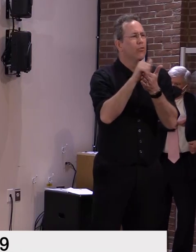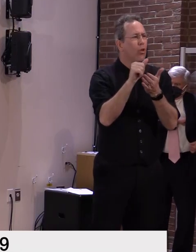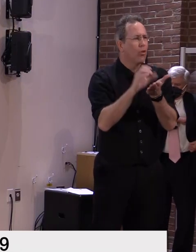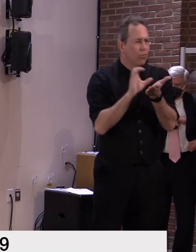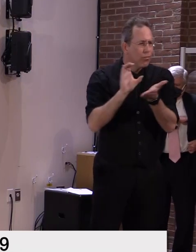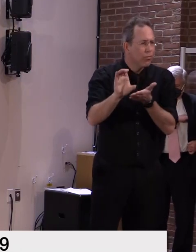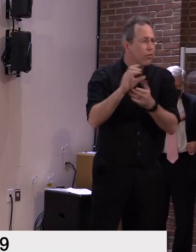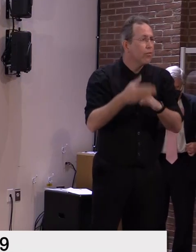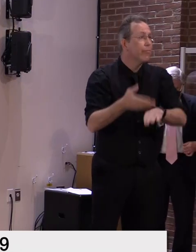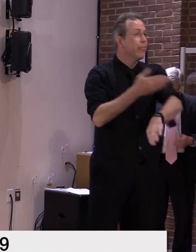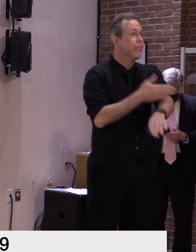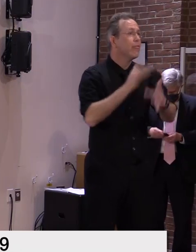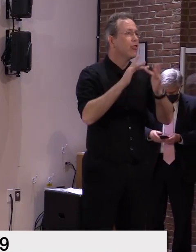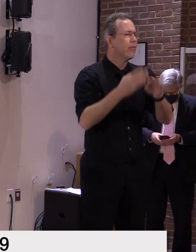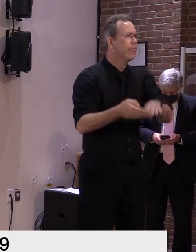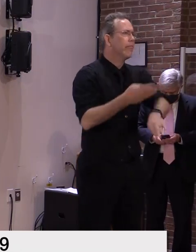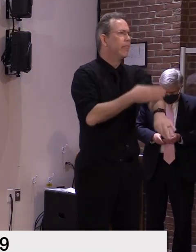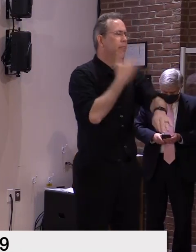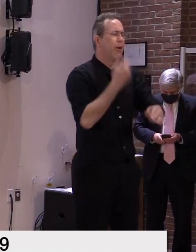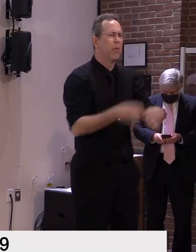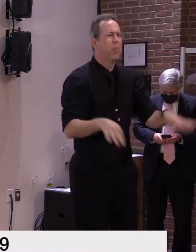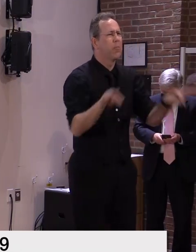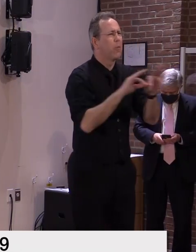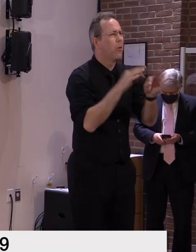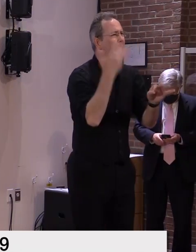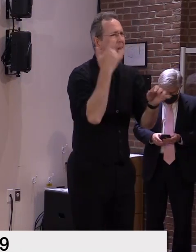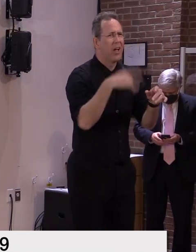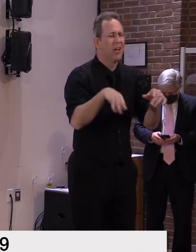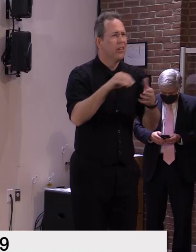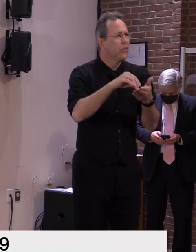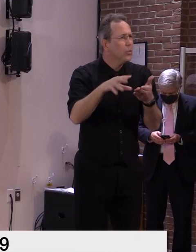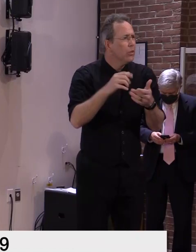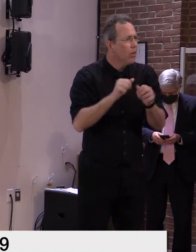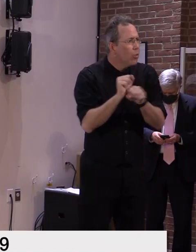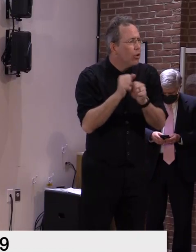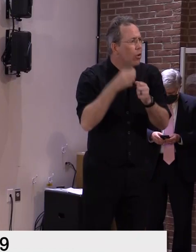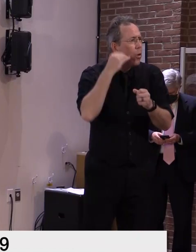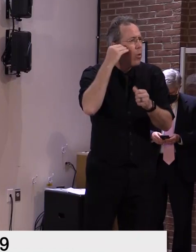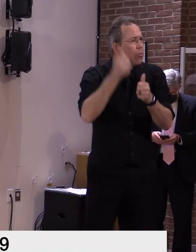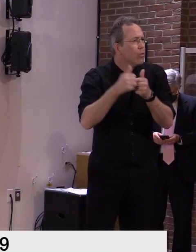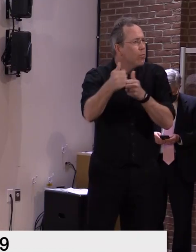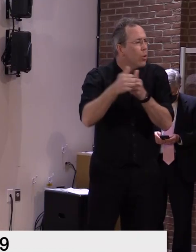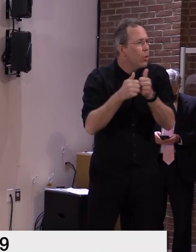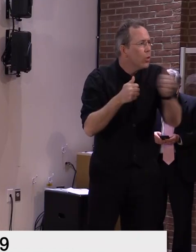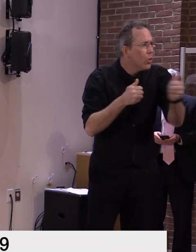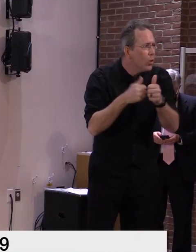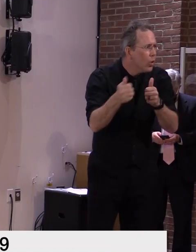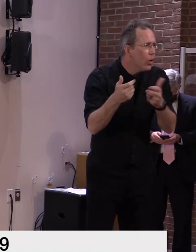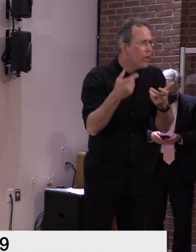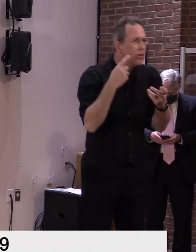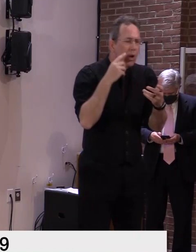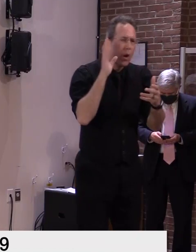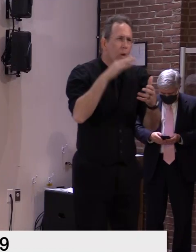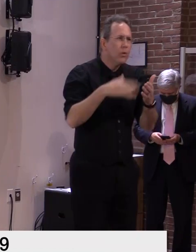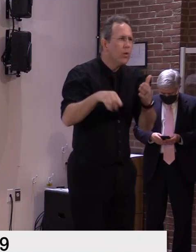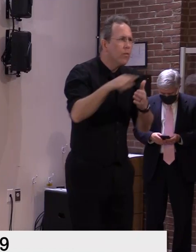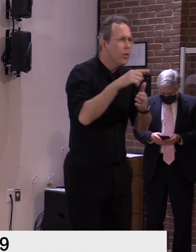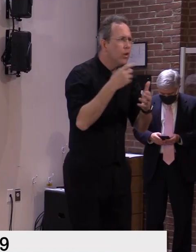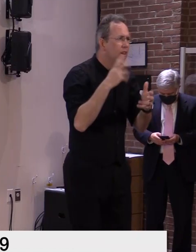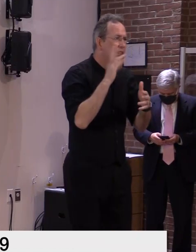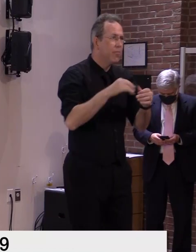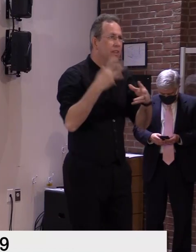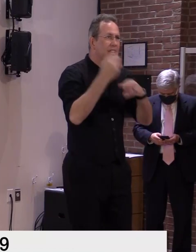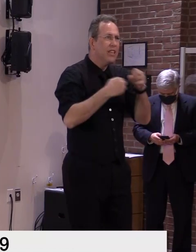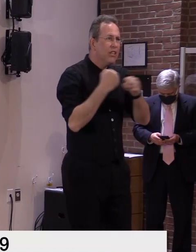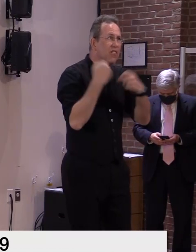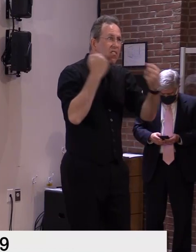century. This is something we've all known for years, but it's become even more apparent during